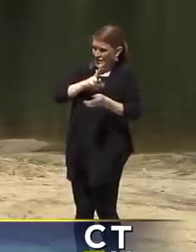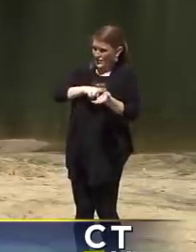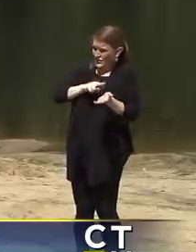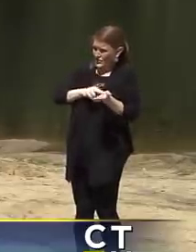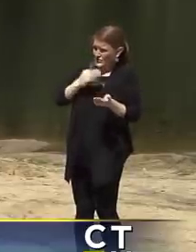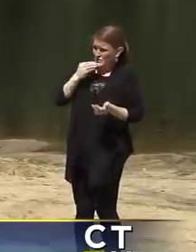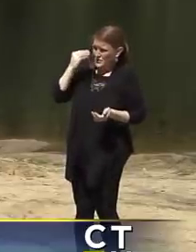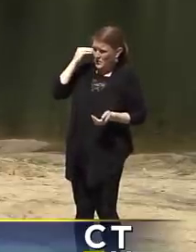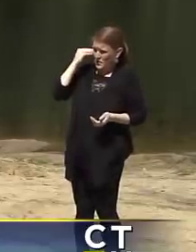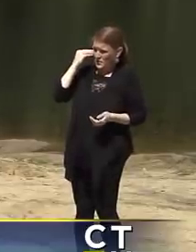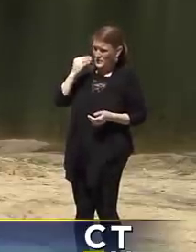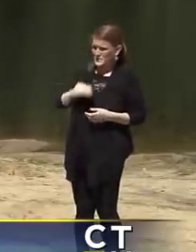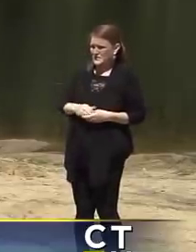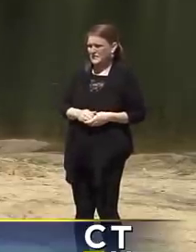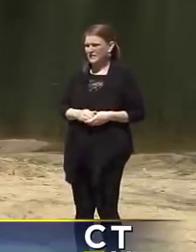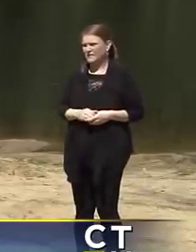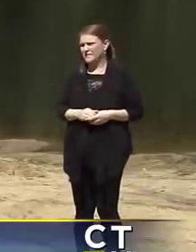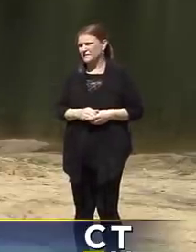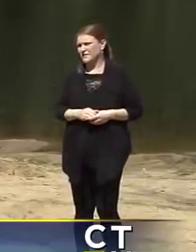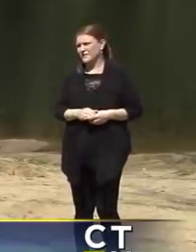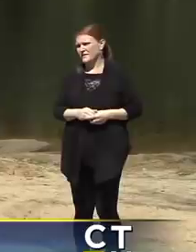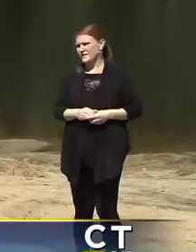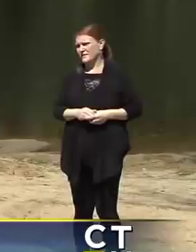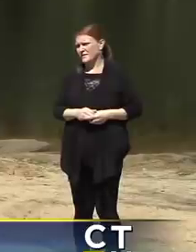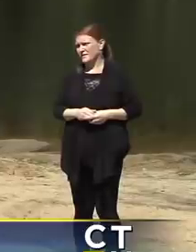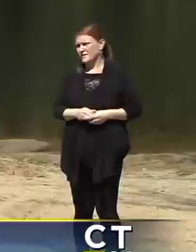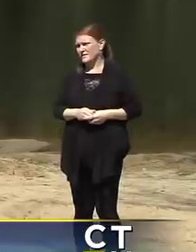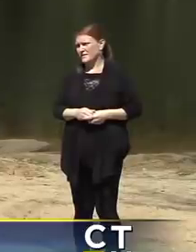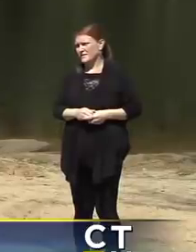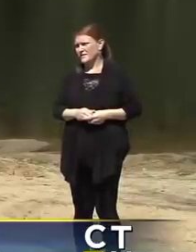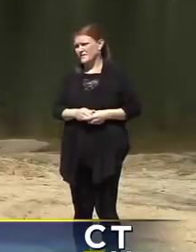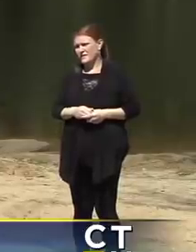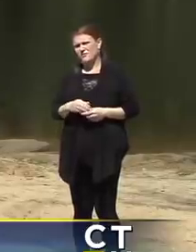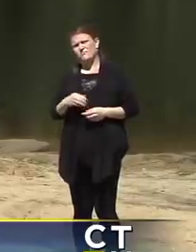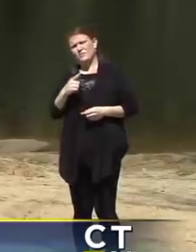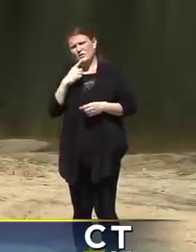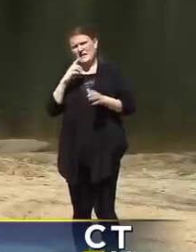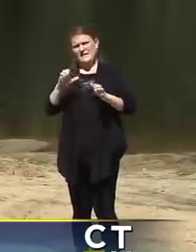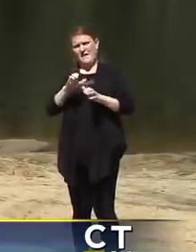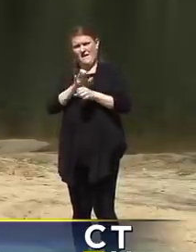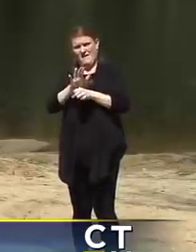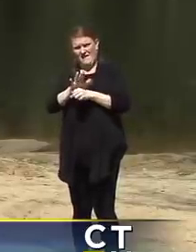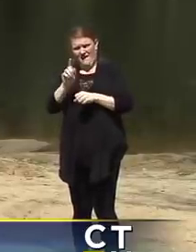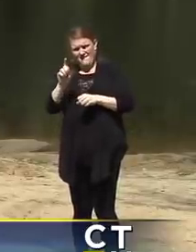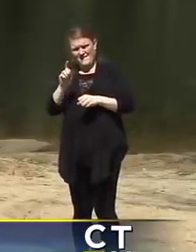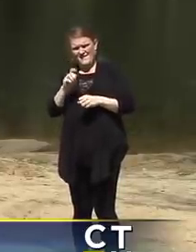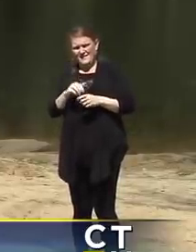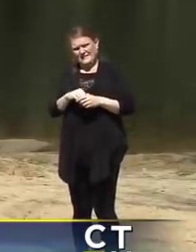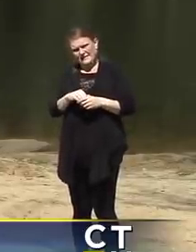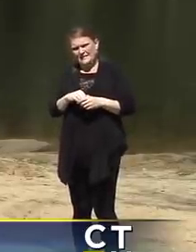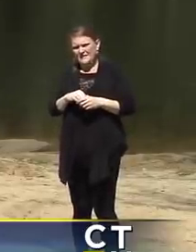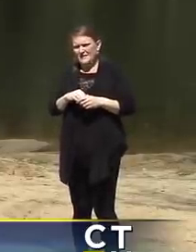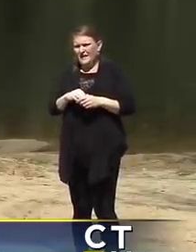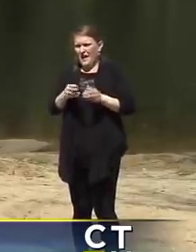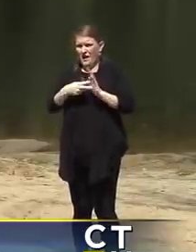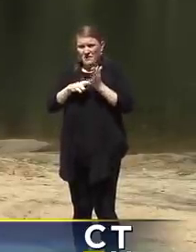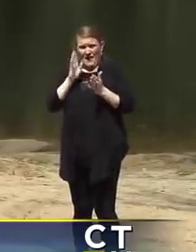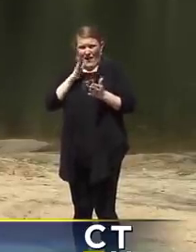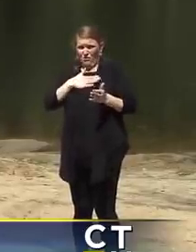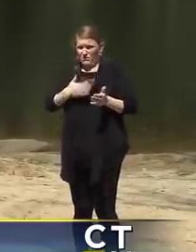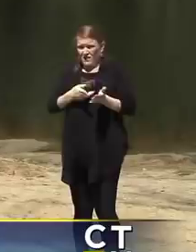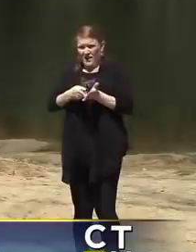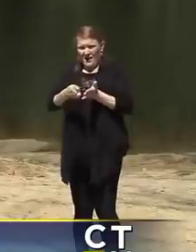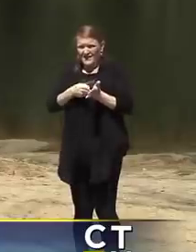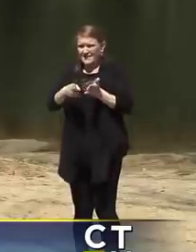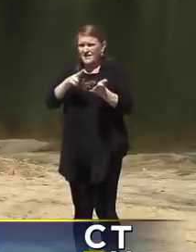When you say done enough, look, the nursing homes have been an incredible tragedy. There's no question about it. That's